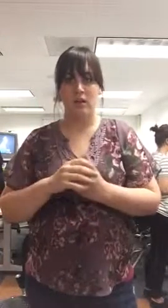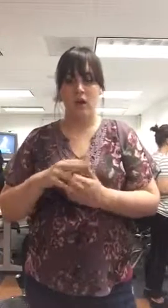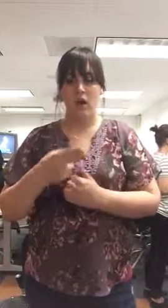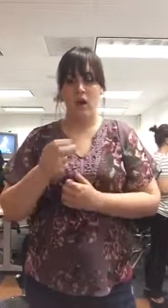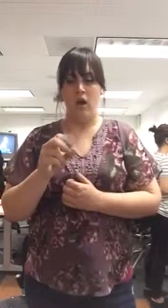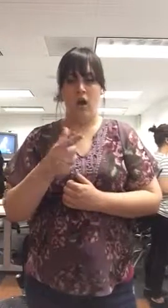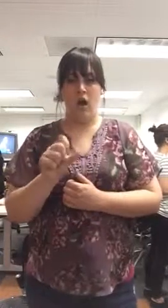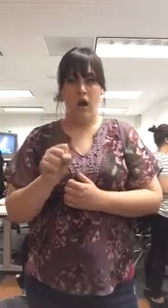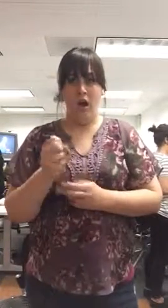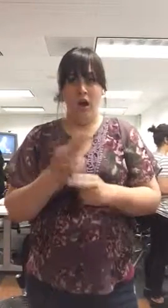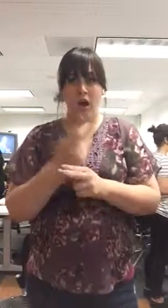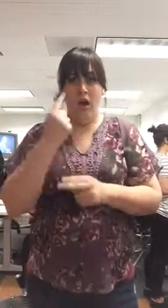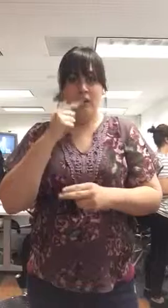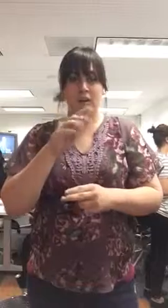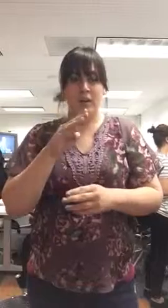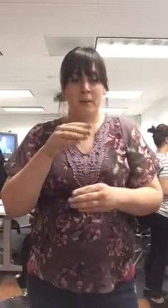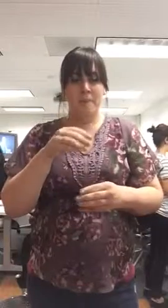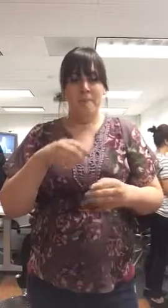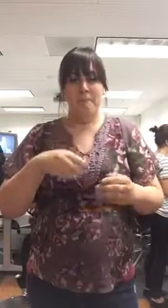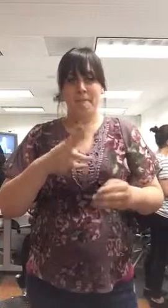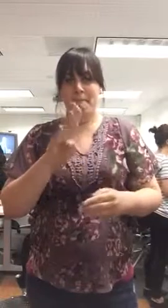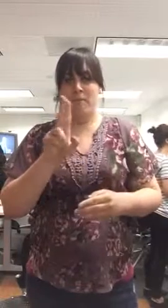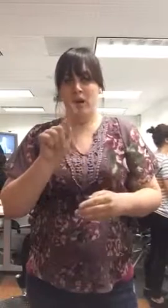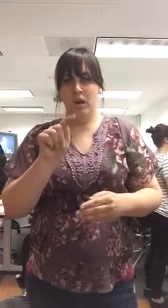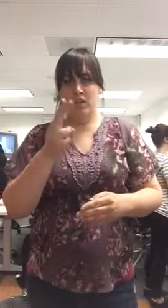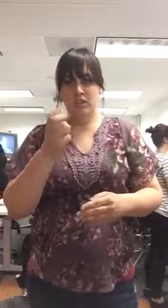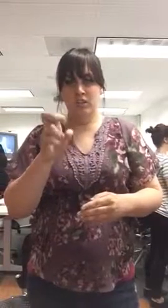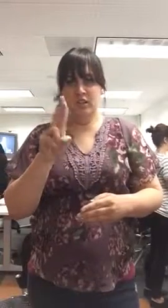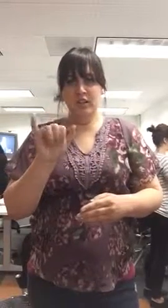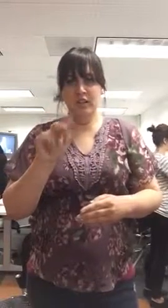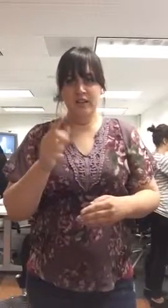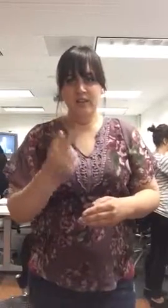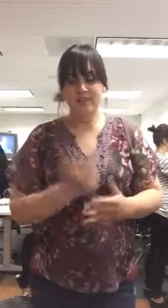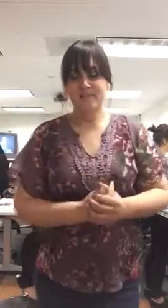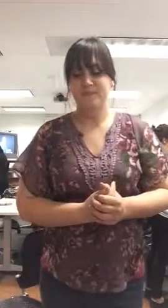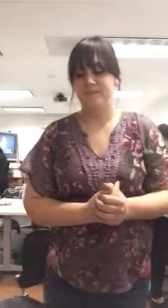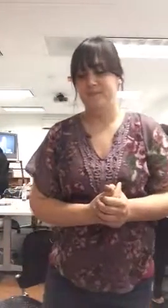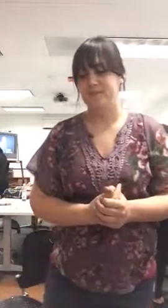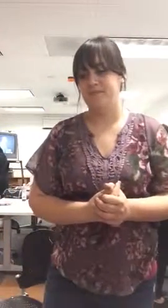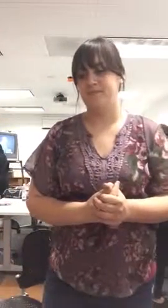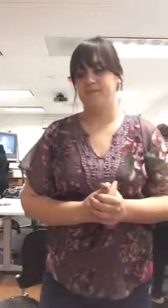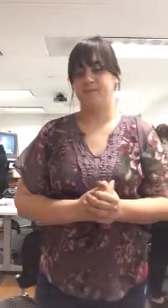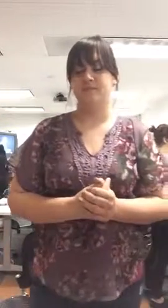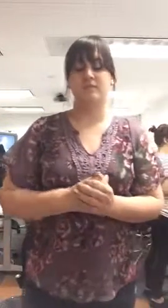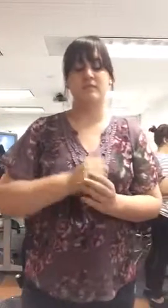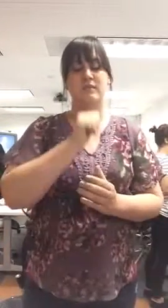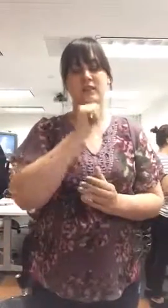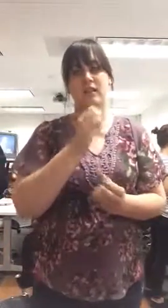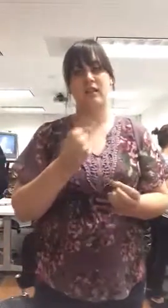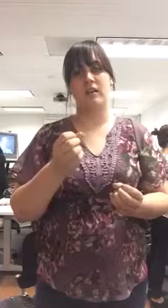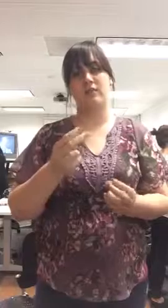butchering, and there again, sheep. There again, it was used for wool. It was used for a number of items, not so much for killing